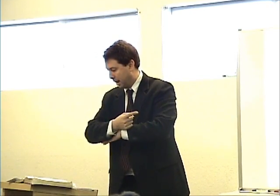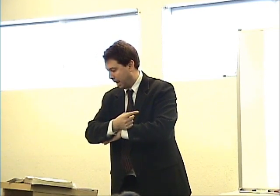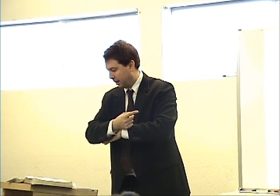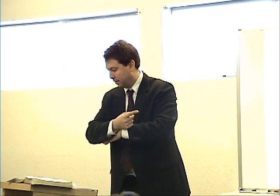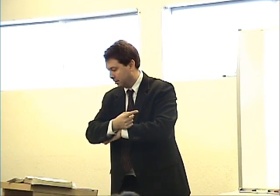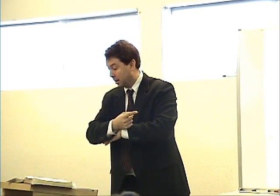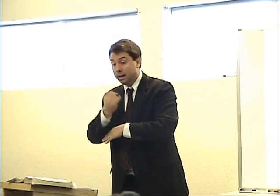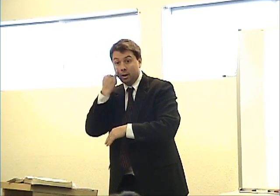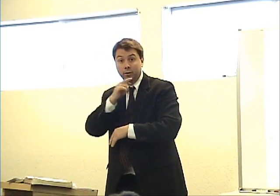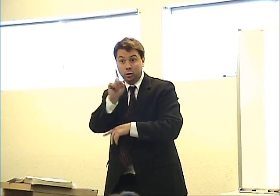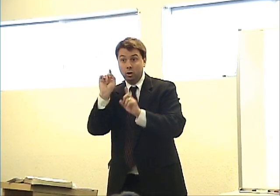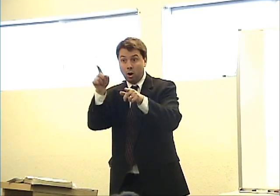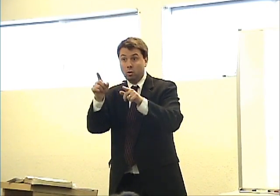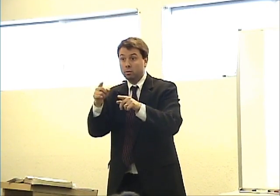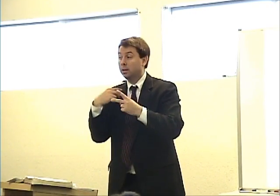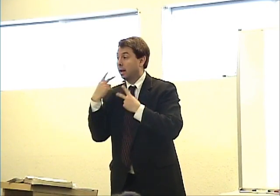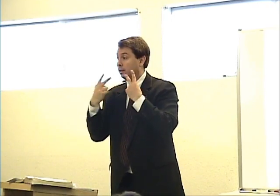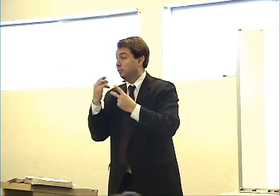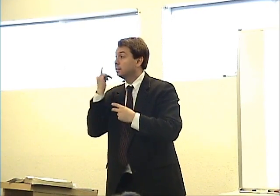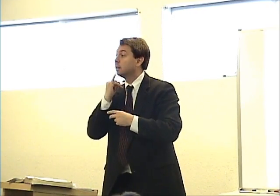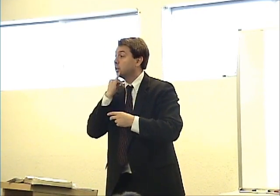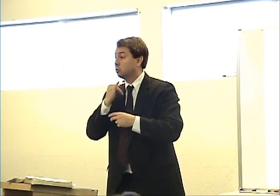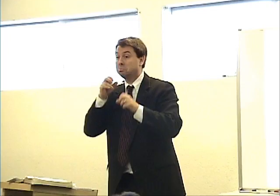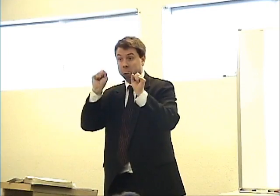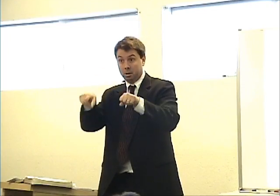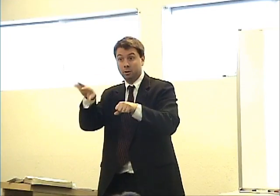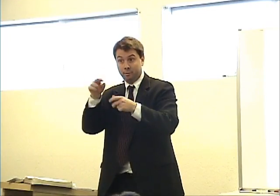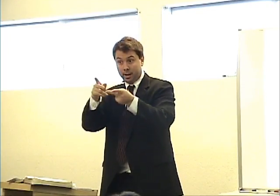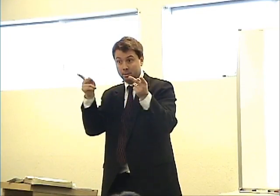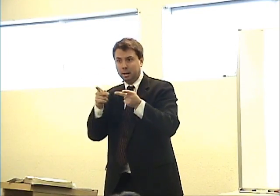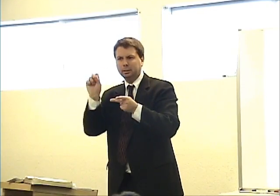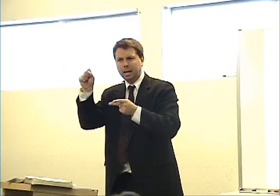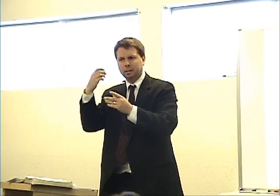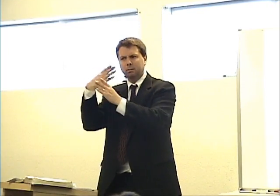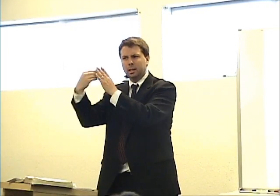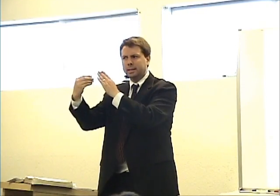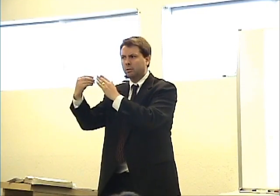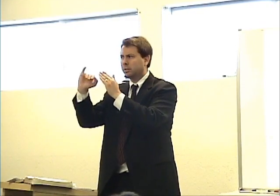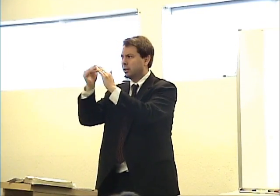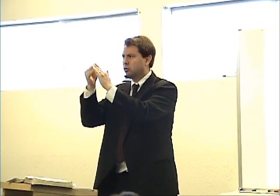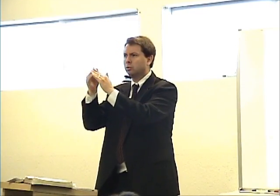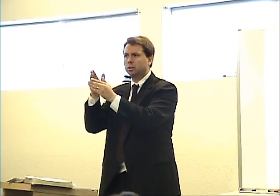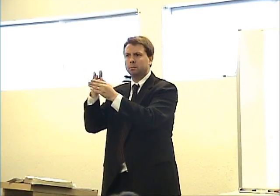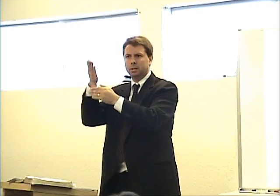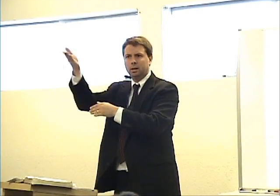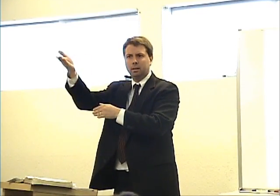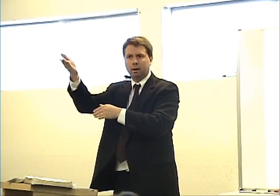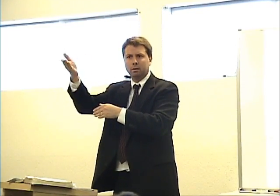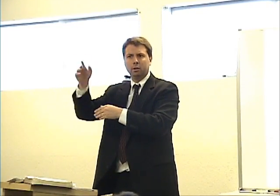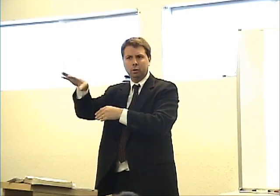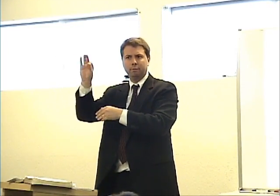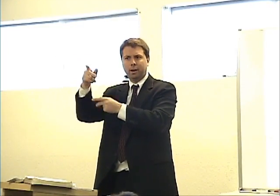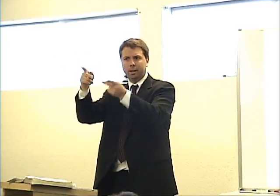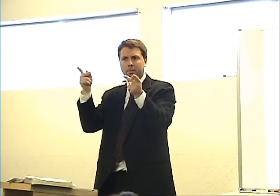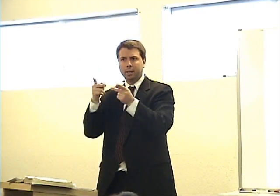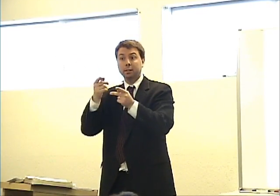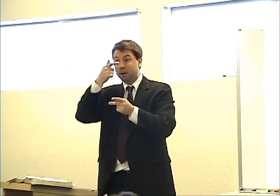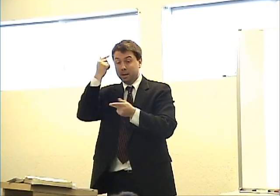today. Now, if you go and you visit Israel and you find the place, it's outside Jerusalem city there. You can find the place because